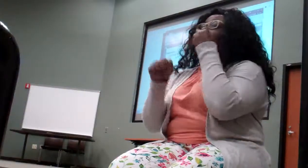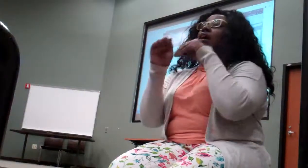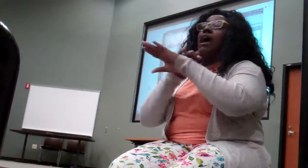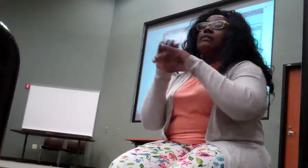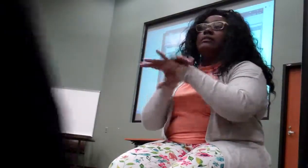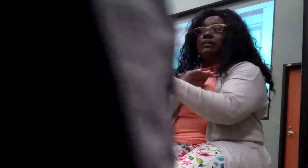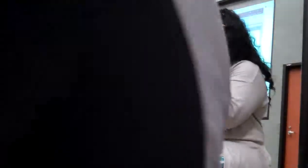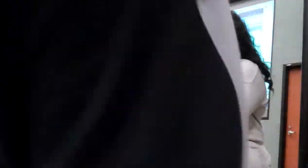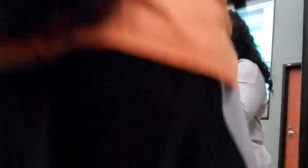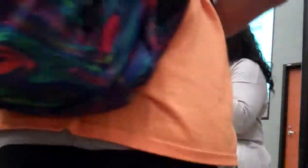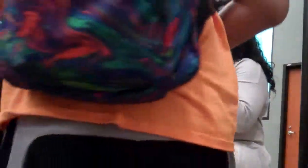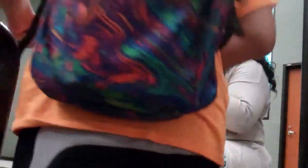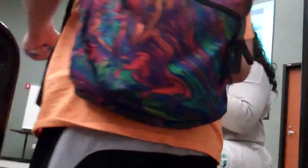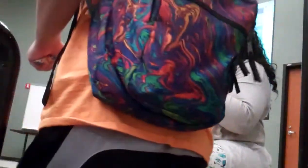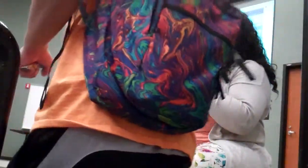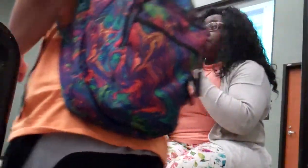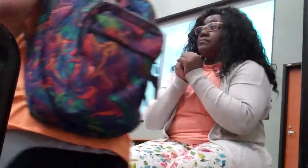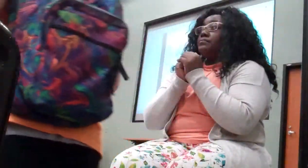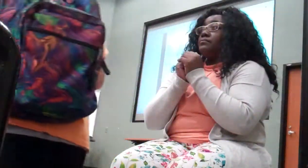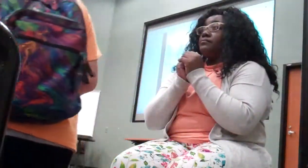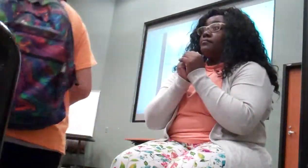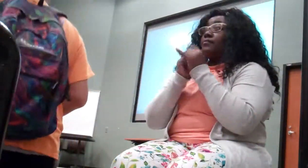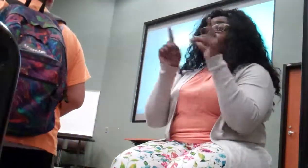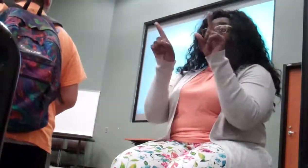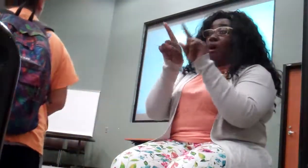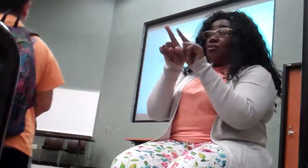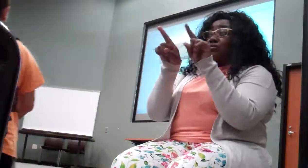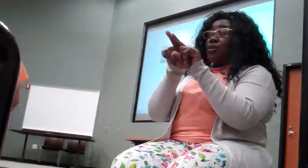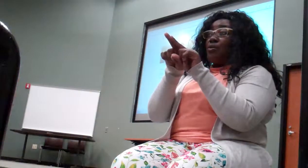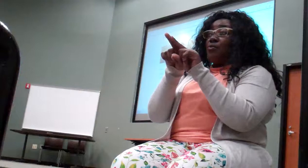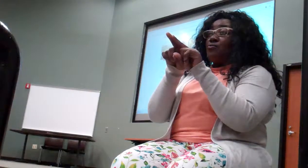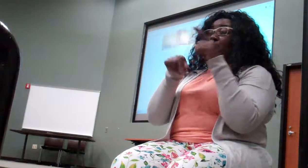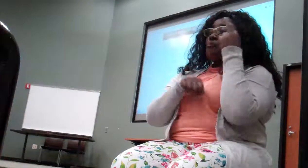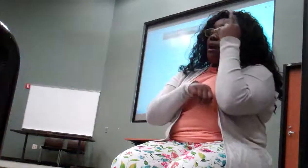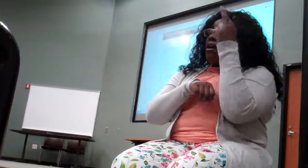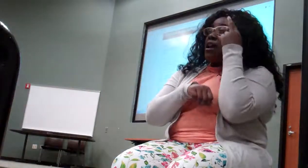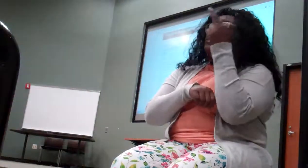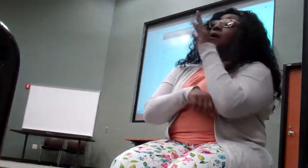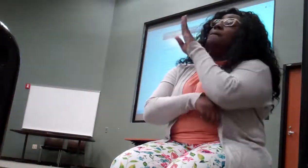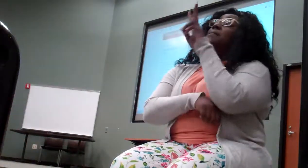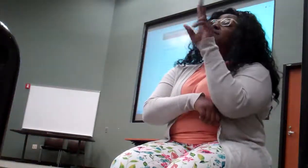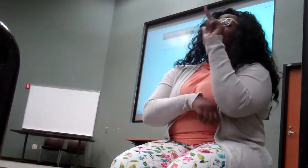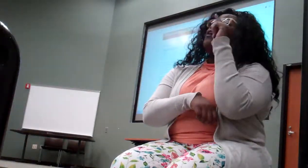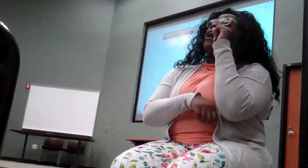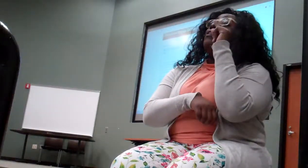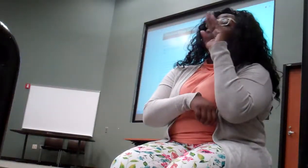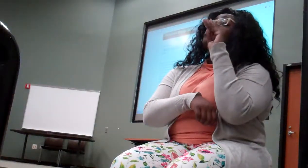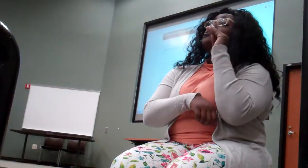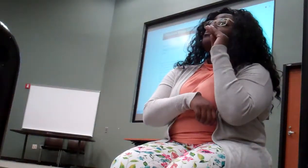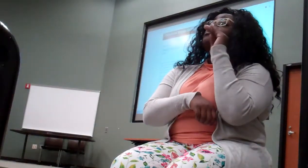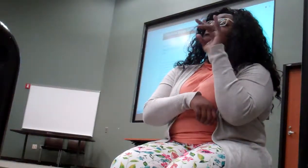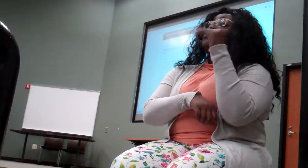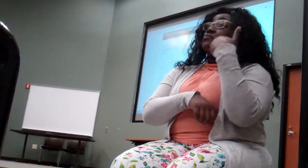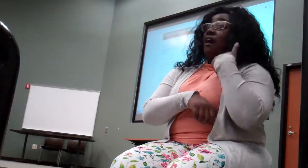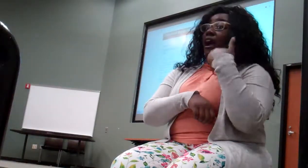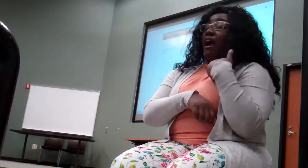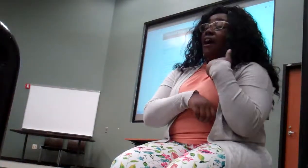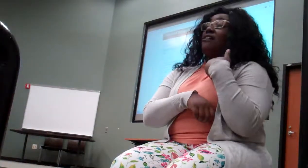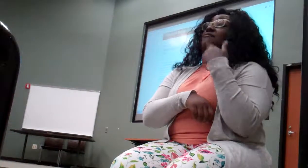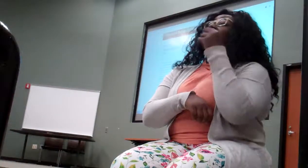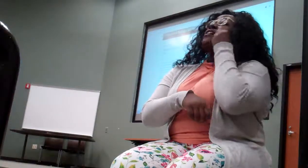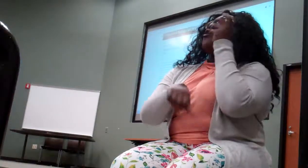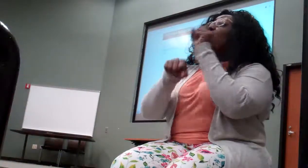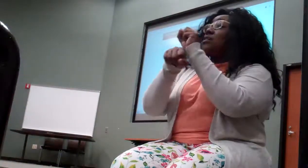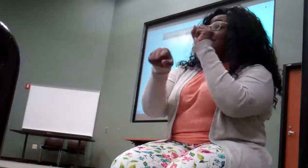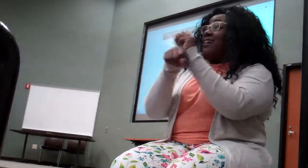it. Also recognize that when you log into Blade View, you should see you have an assignment on biotechnology. It needs to